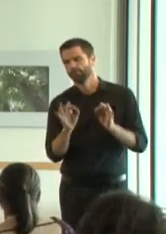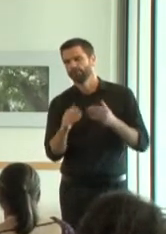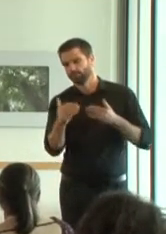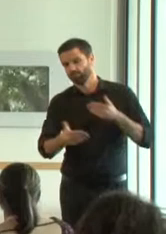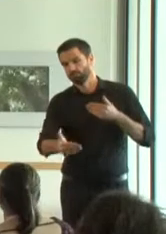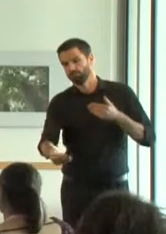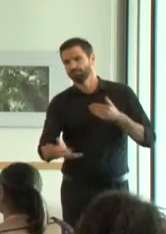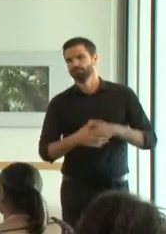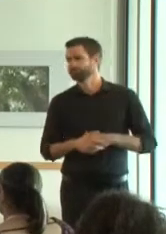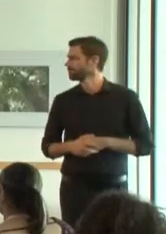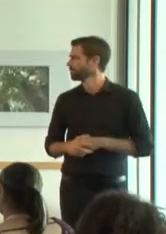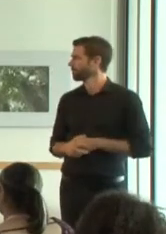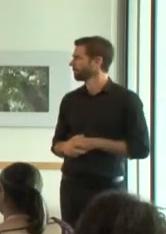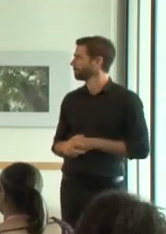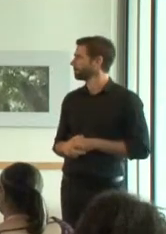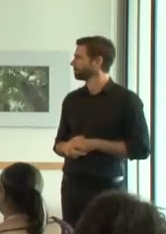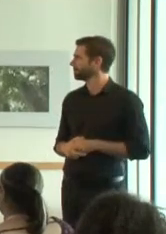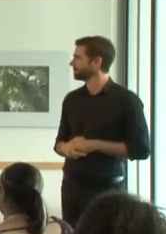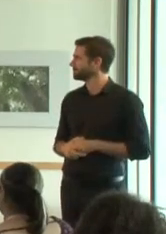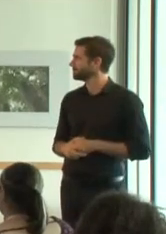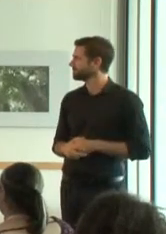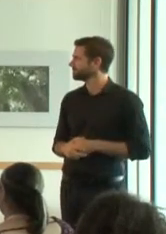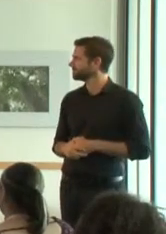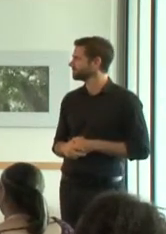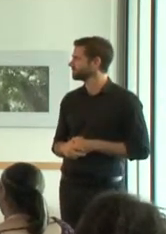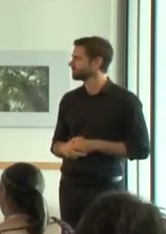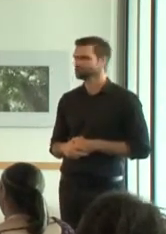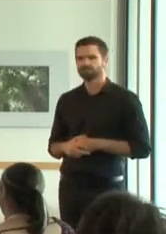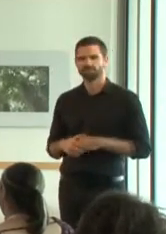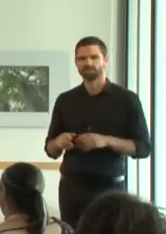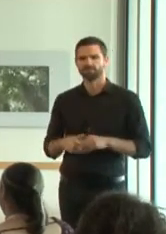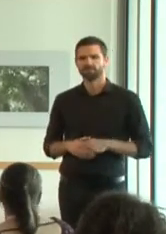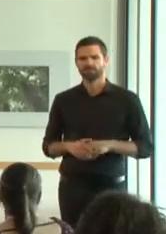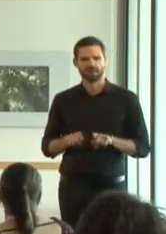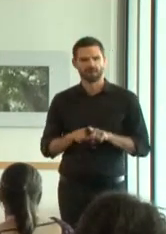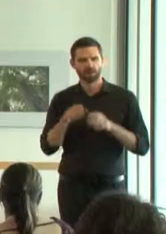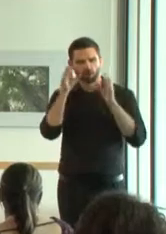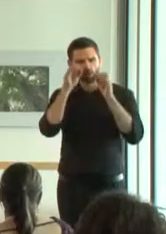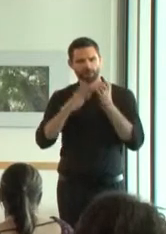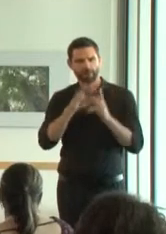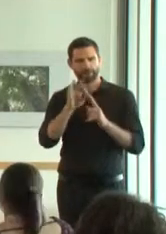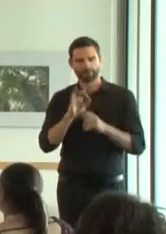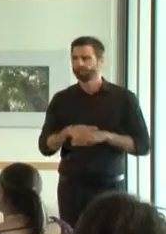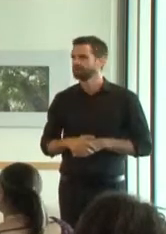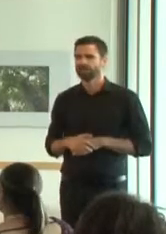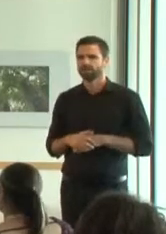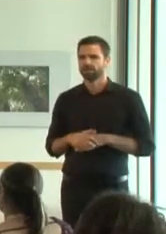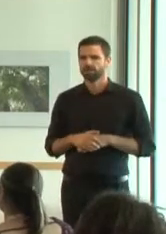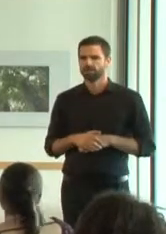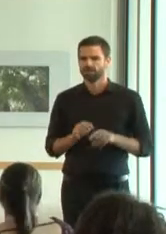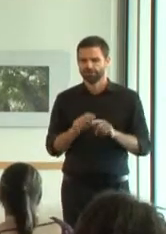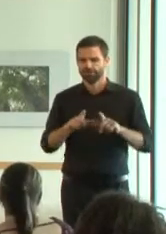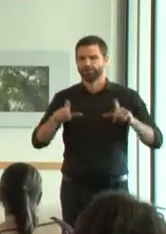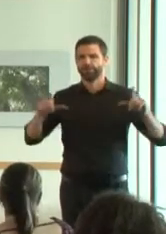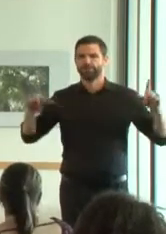image. And in practice, you can think of that a little bit like you see Google Maps. Okay? So when you zoom in and out, you get this